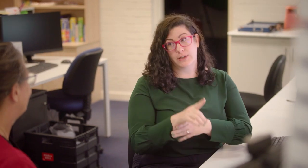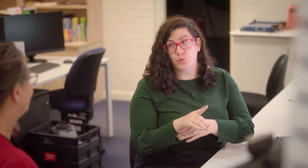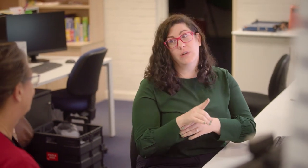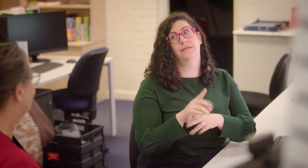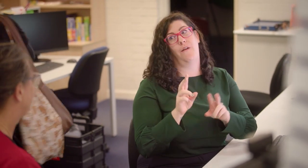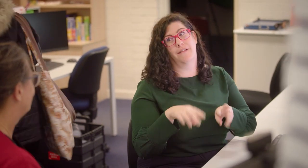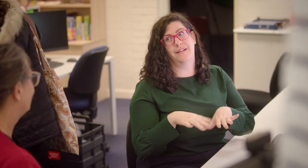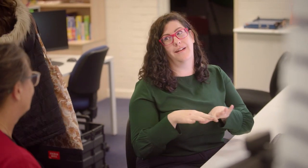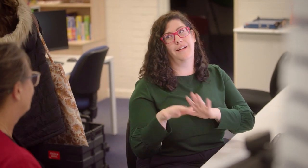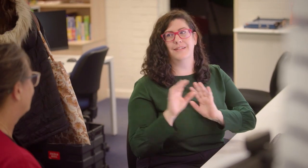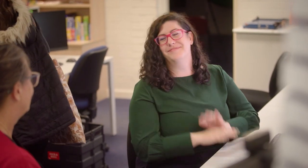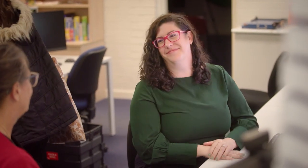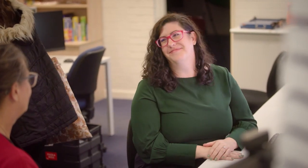In the office, Katrina signs to a colleague.